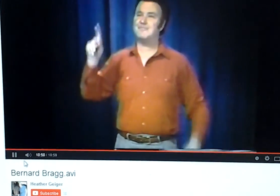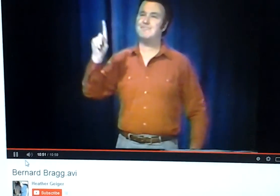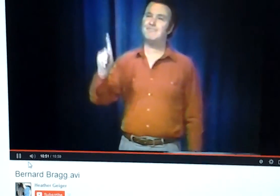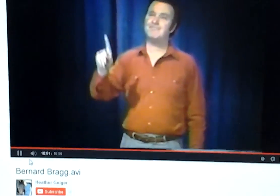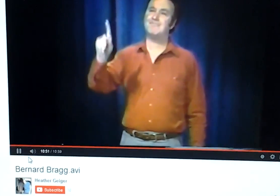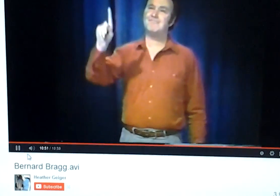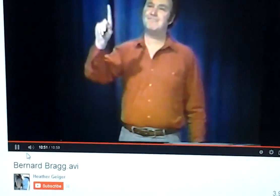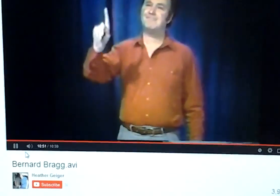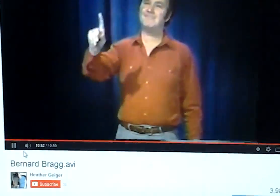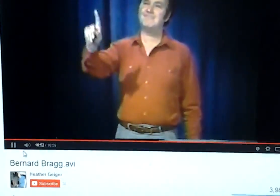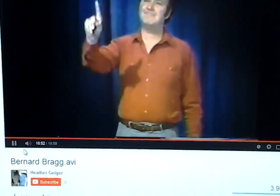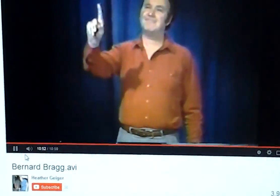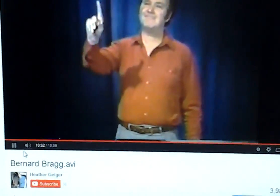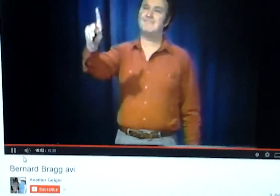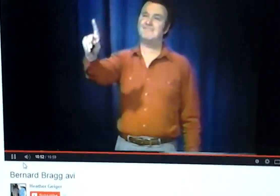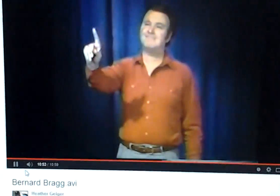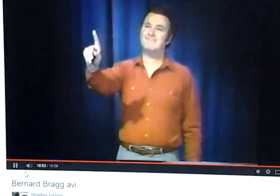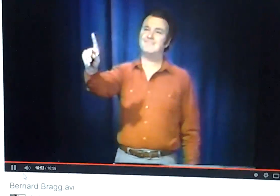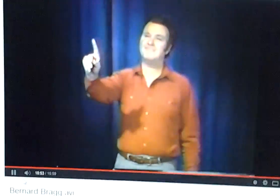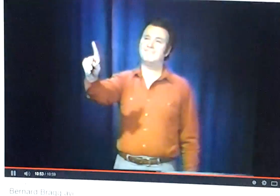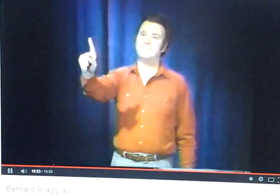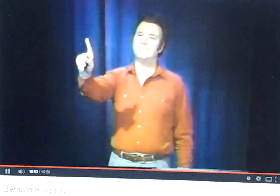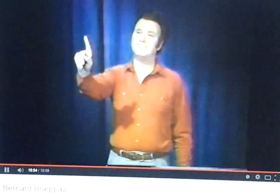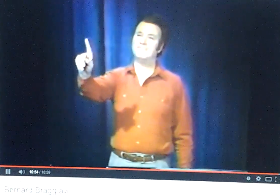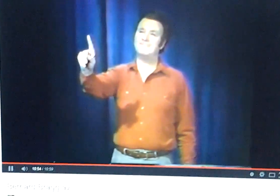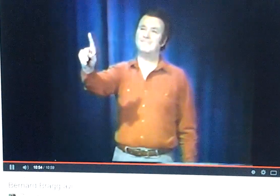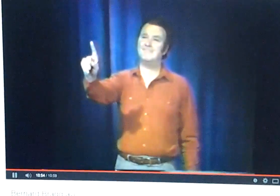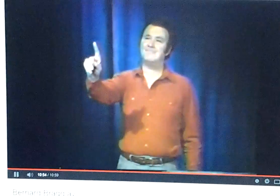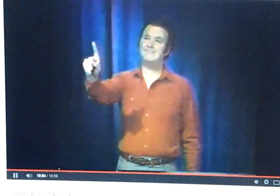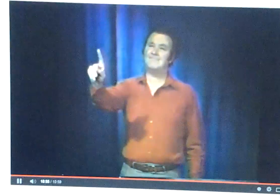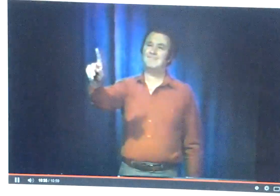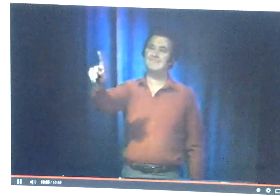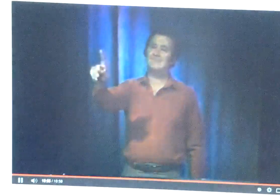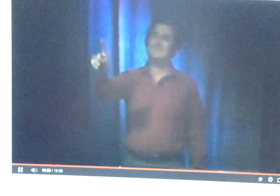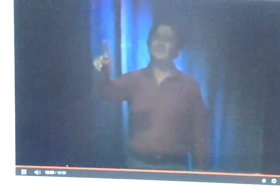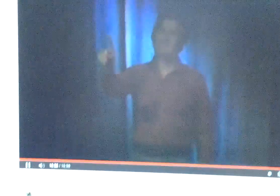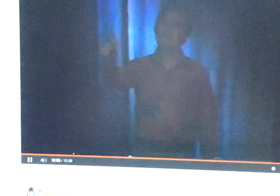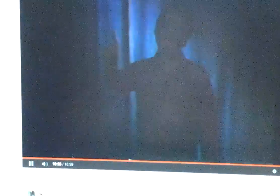I walked away happy.